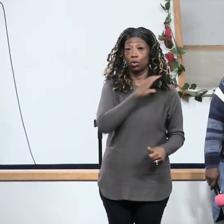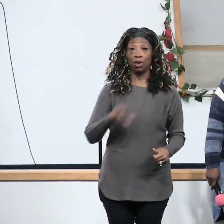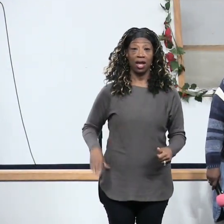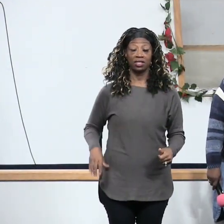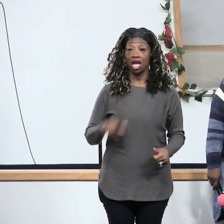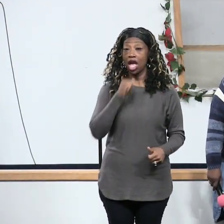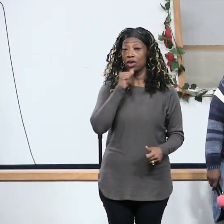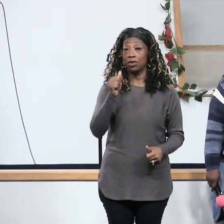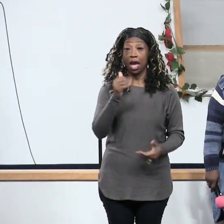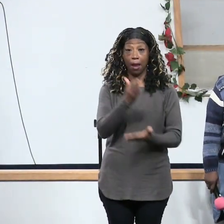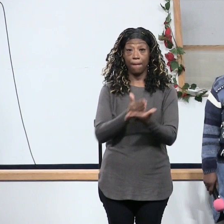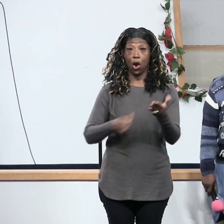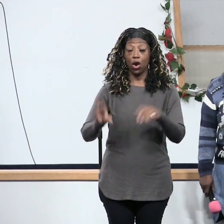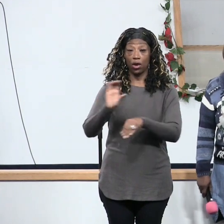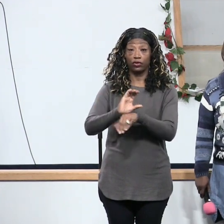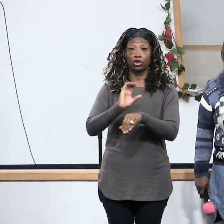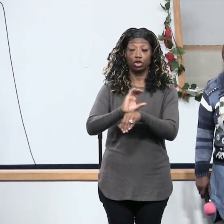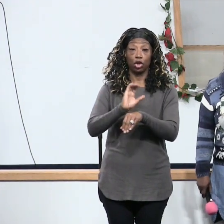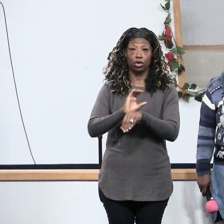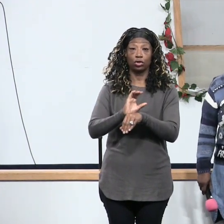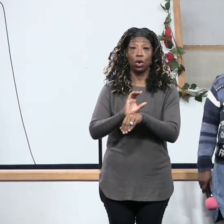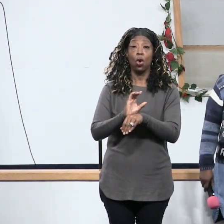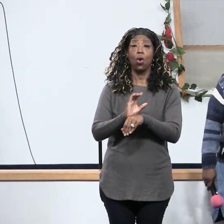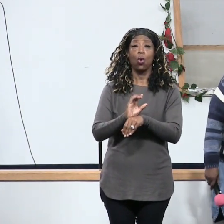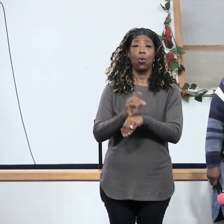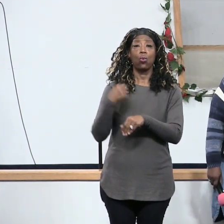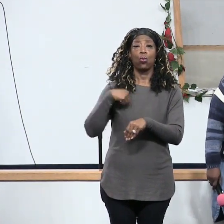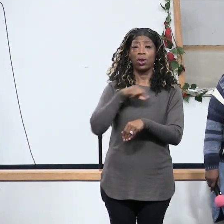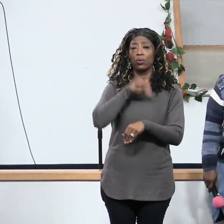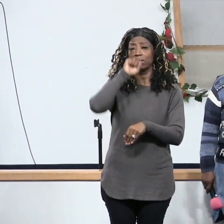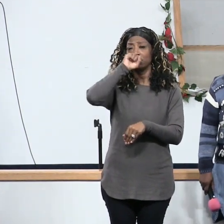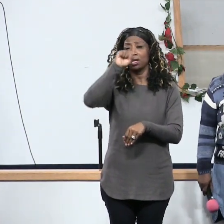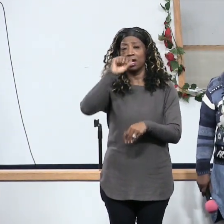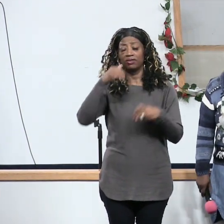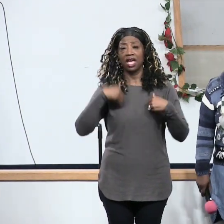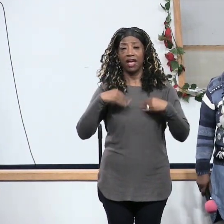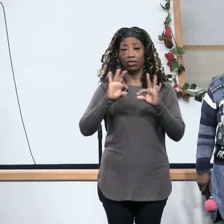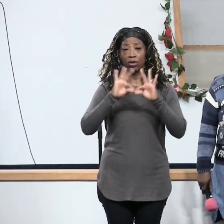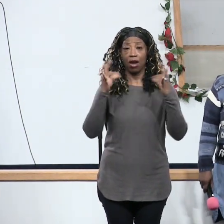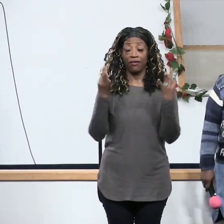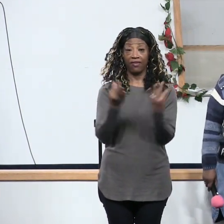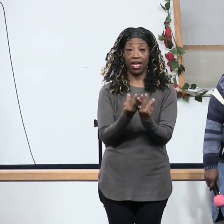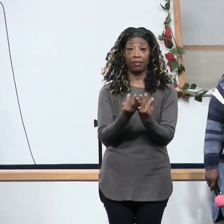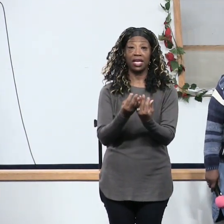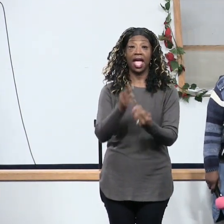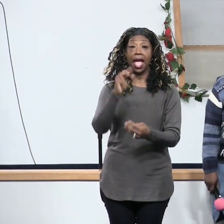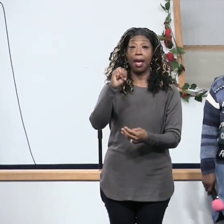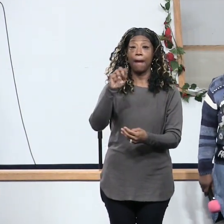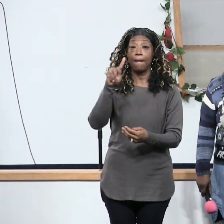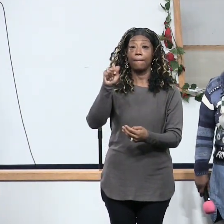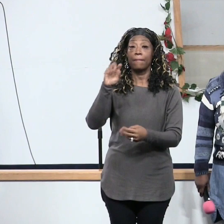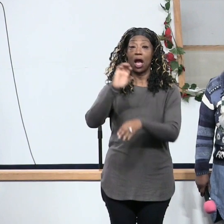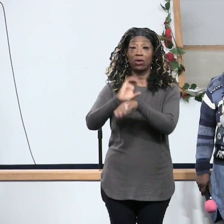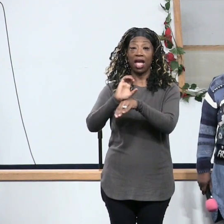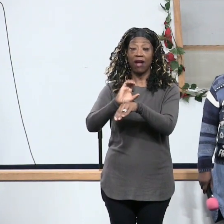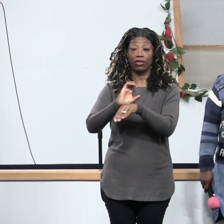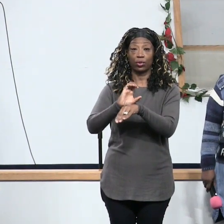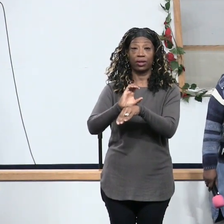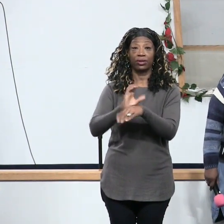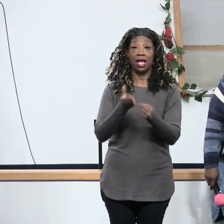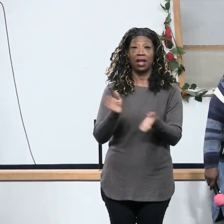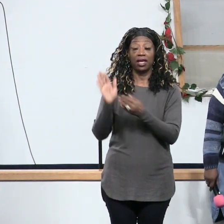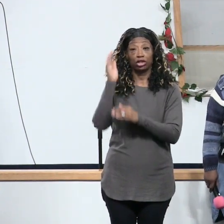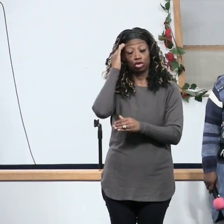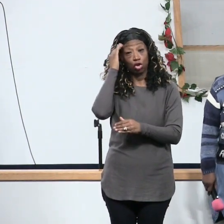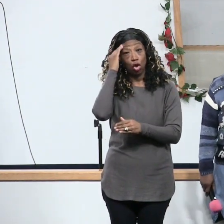fellowship, we would love for you to be a part of our family here at Mount Calvary. Please let them know you want to join this great church, because